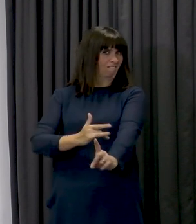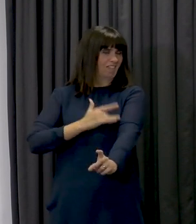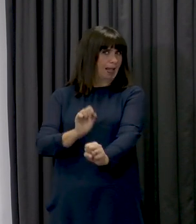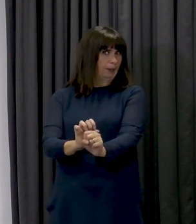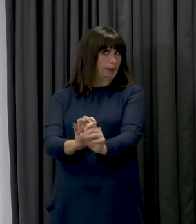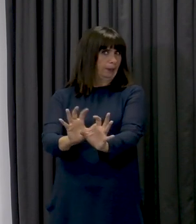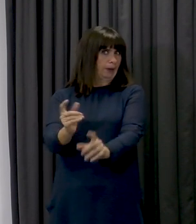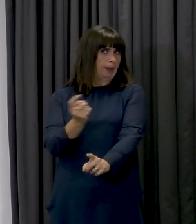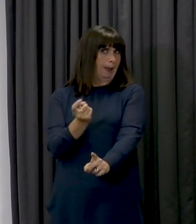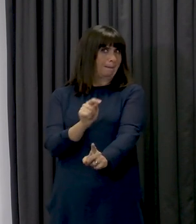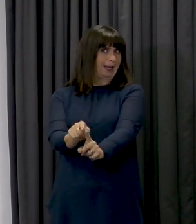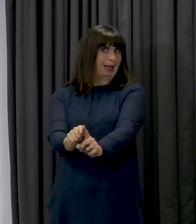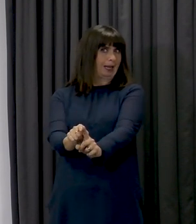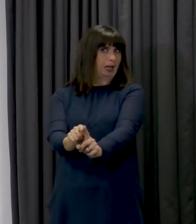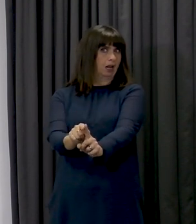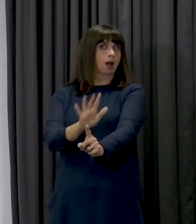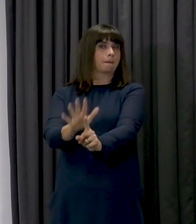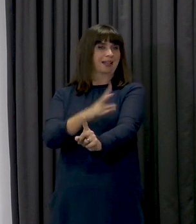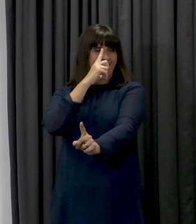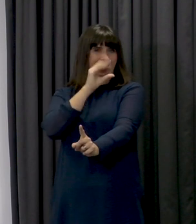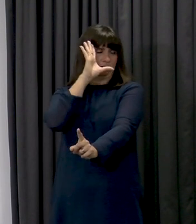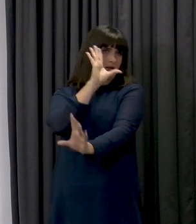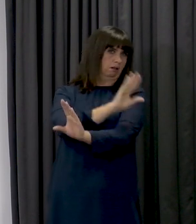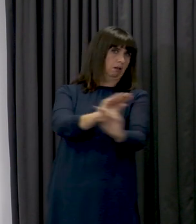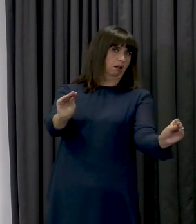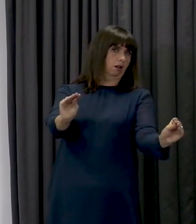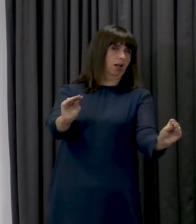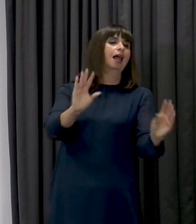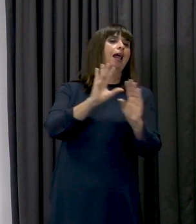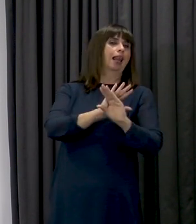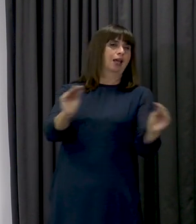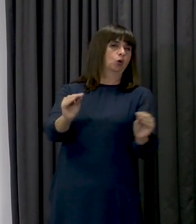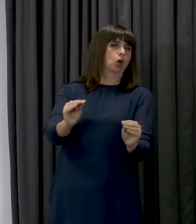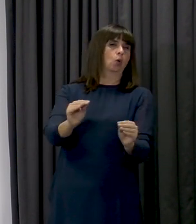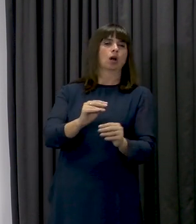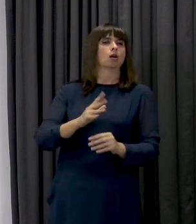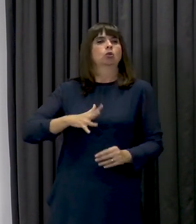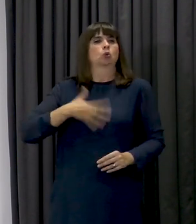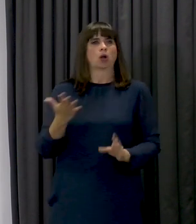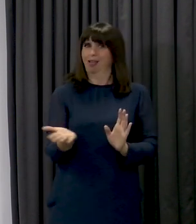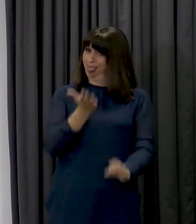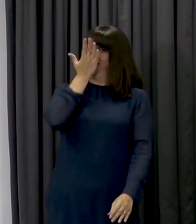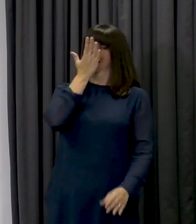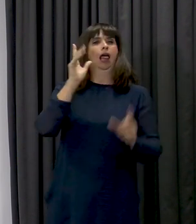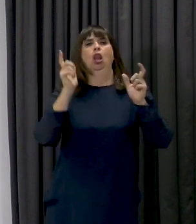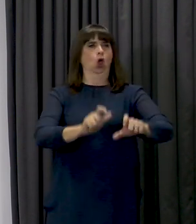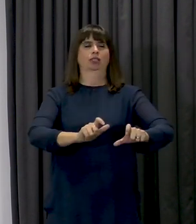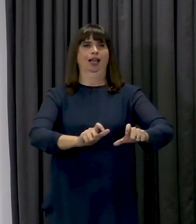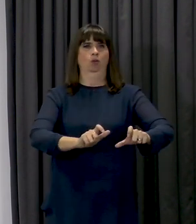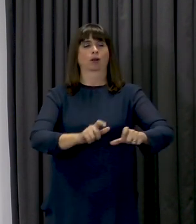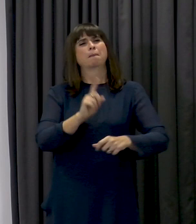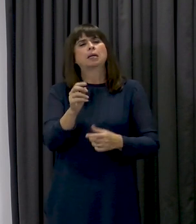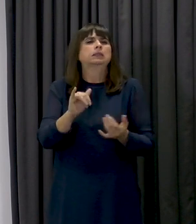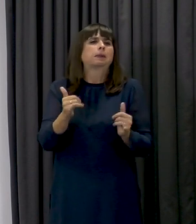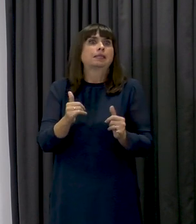if we succeed in doing that, then we would be able to give people longer notice than just a few hours. But that may not always be